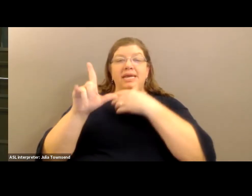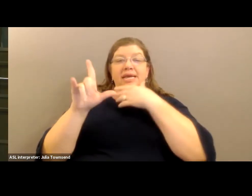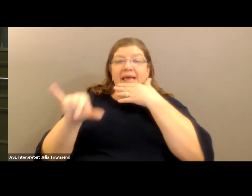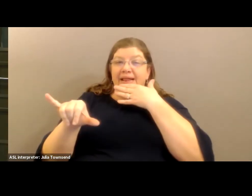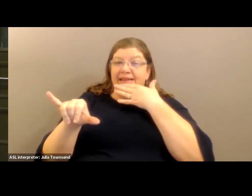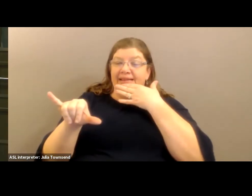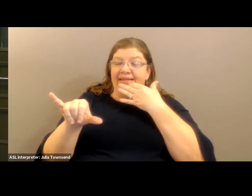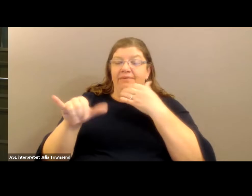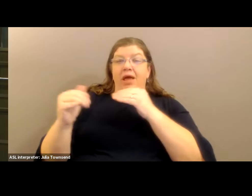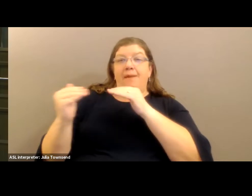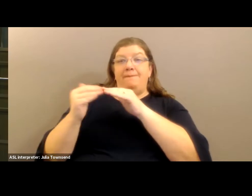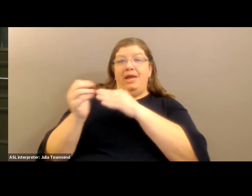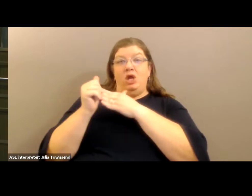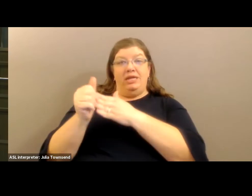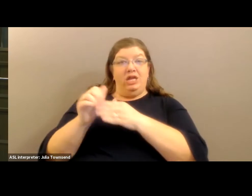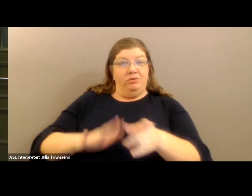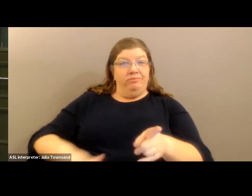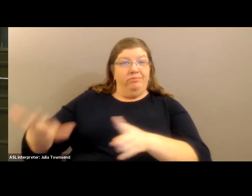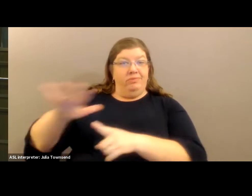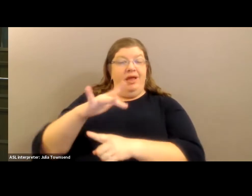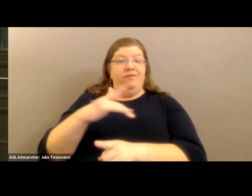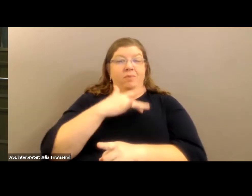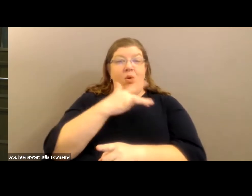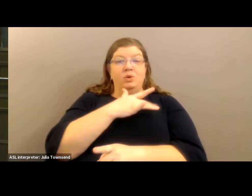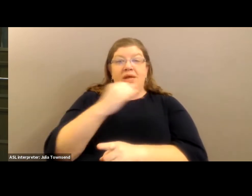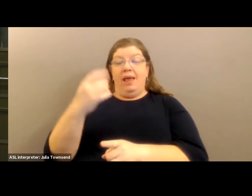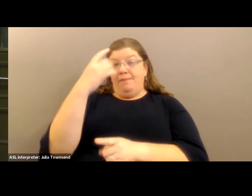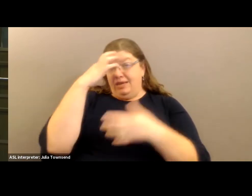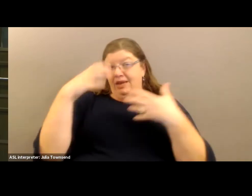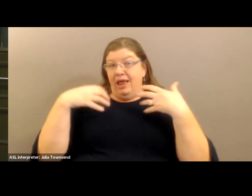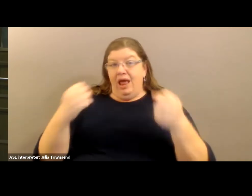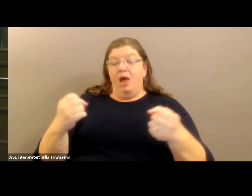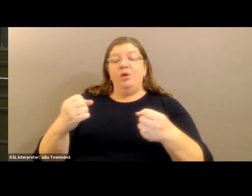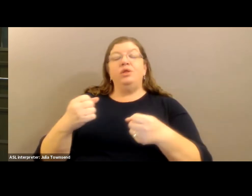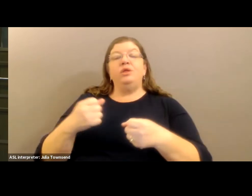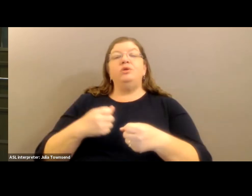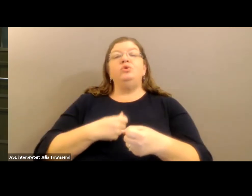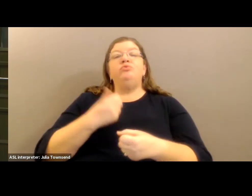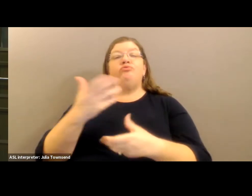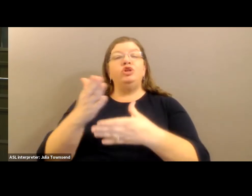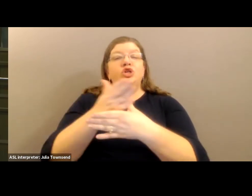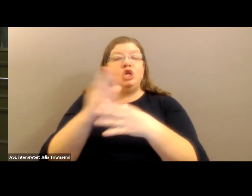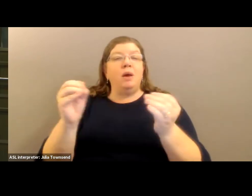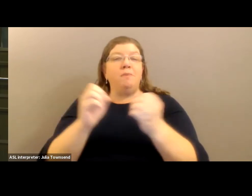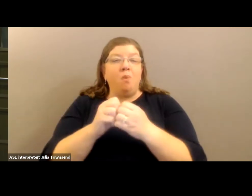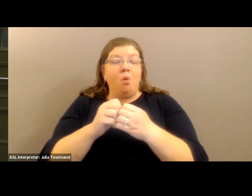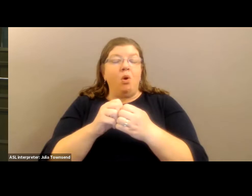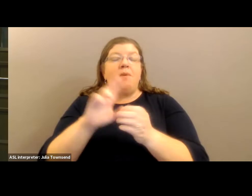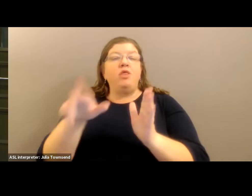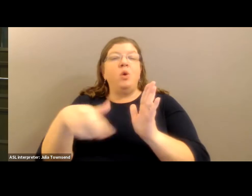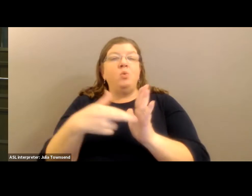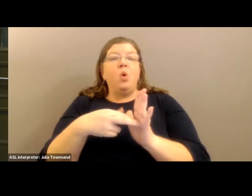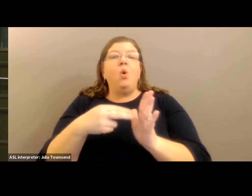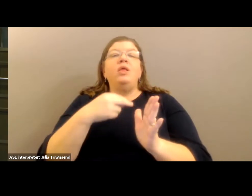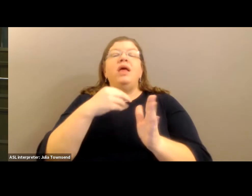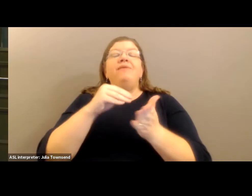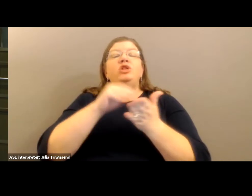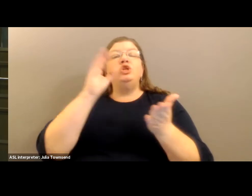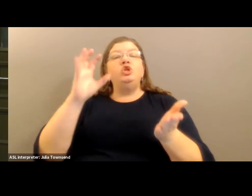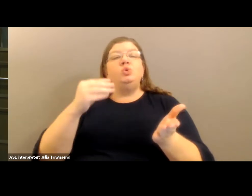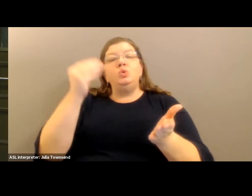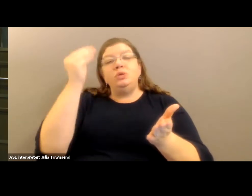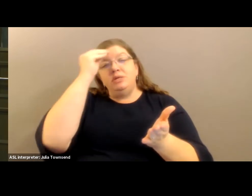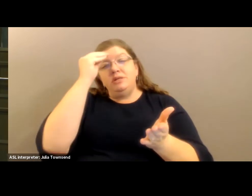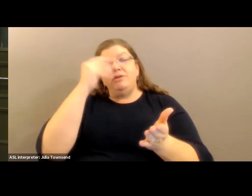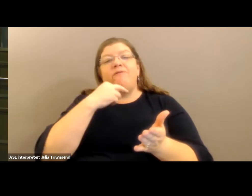a peer leader in the arena of emotional and mental health, to share more about the role of the student voice in advancing mental health